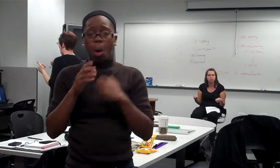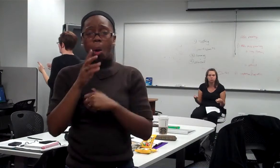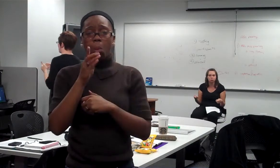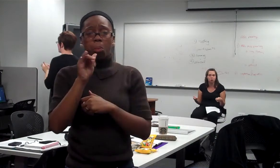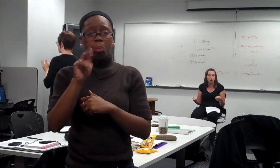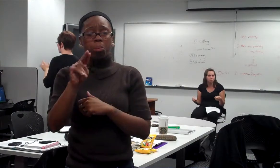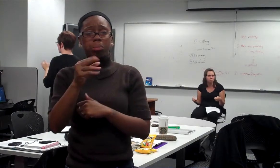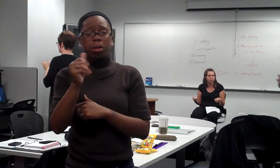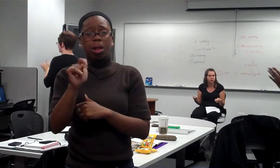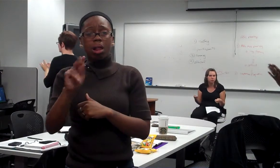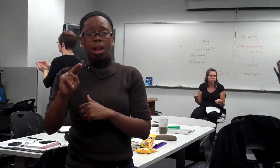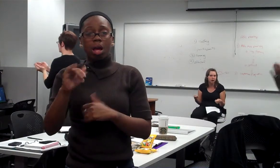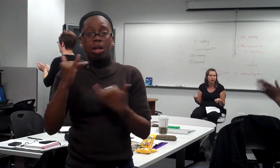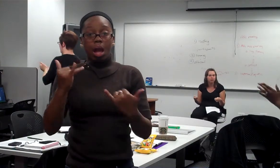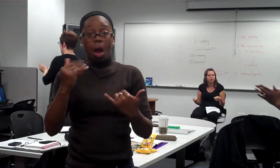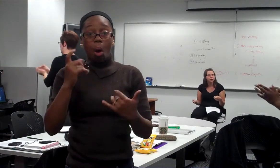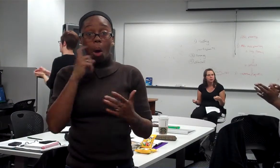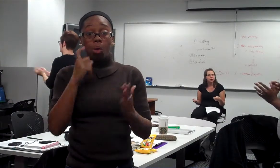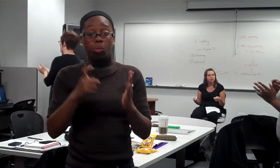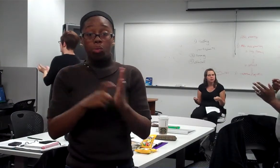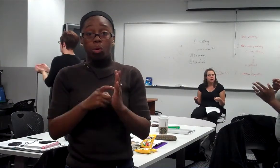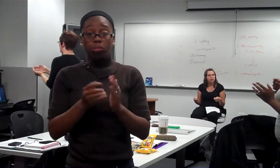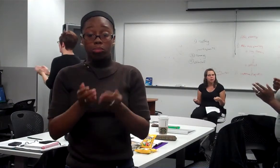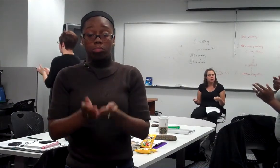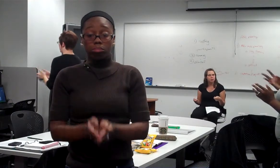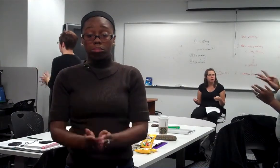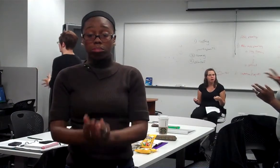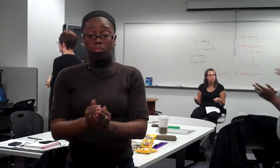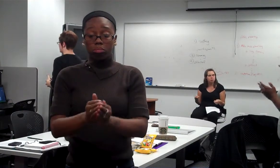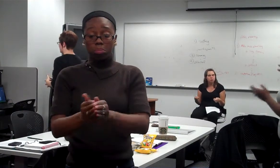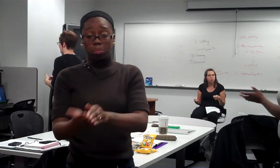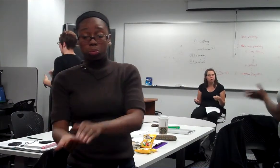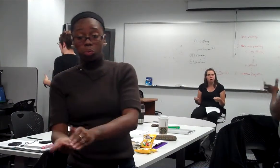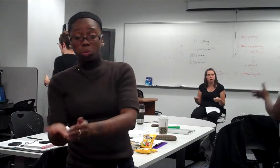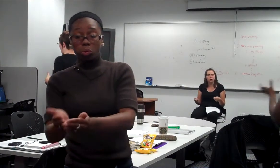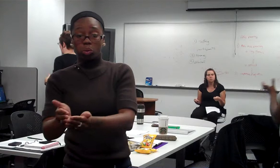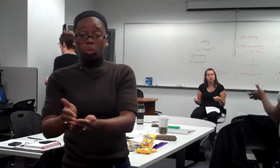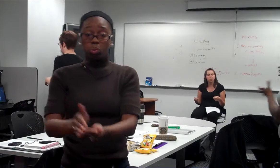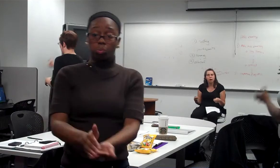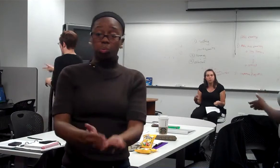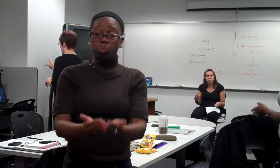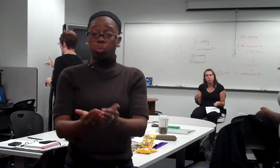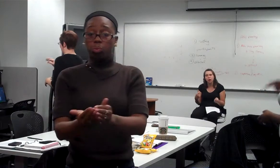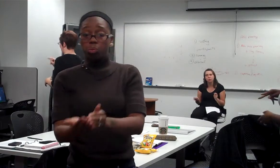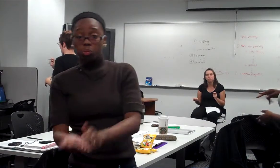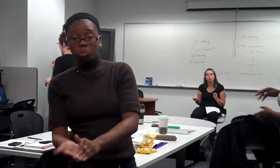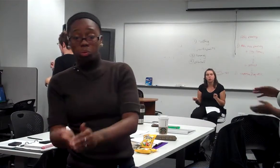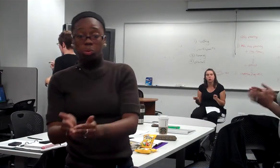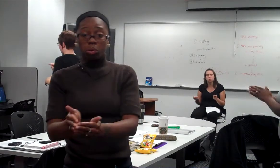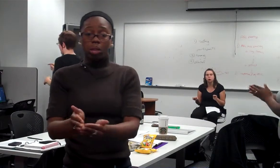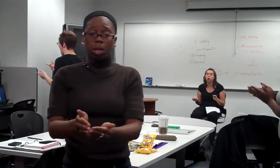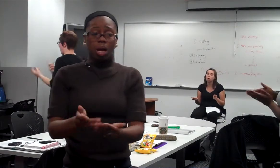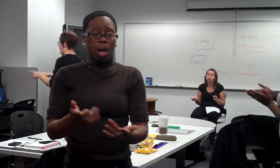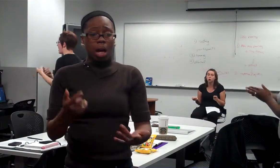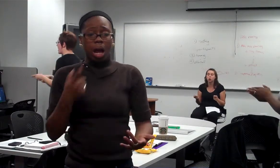to rock from side to side. And I'm like, Kevin, what's going on? And he's like, oh, I have to go to the bathroom. And I was like, oh,